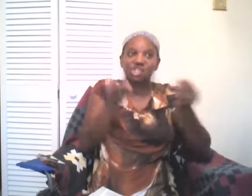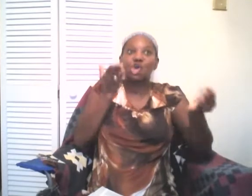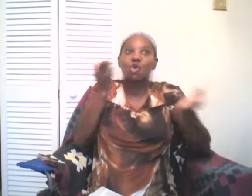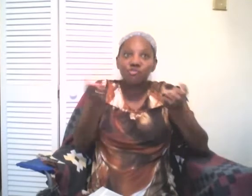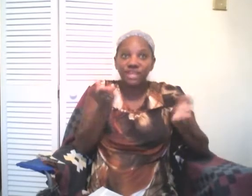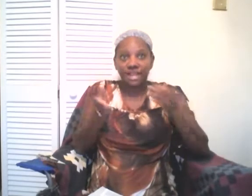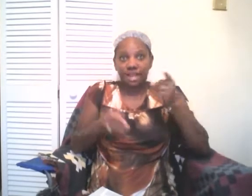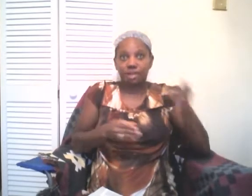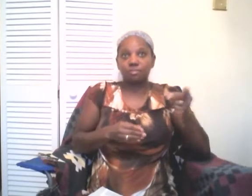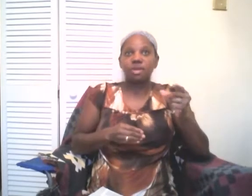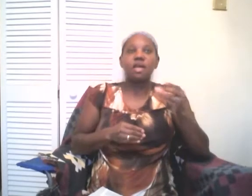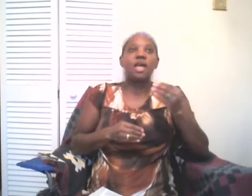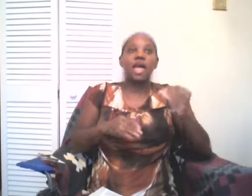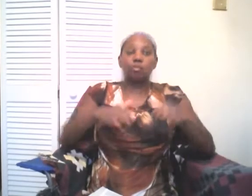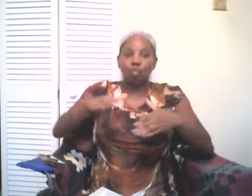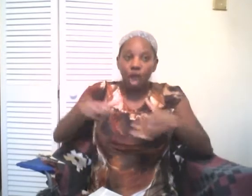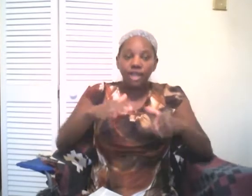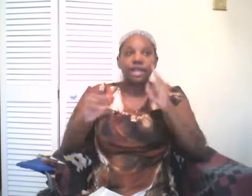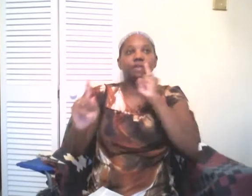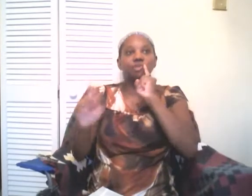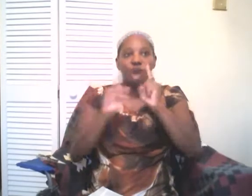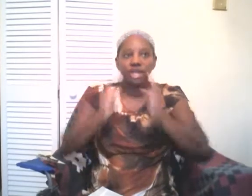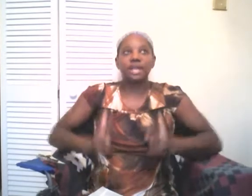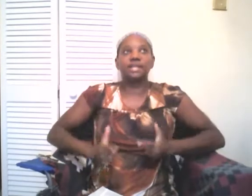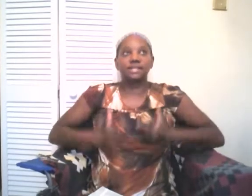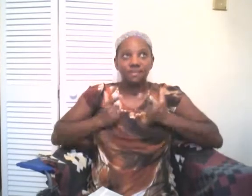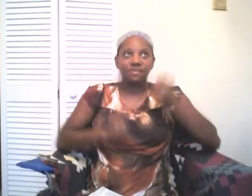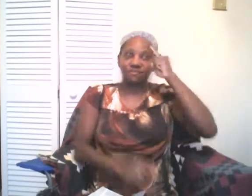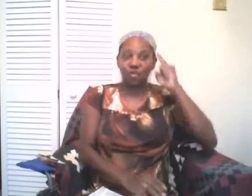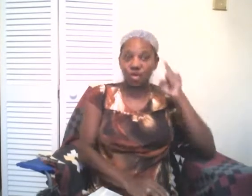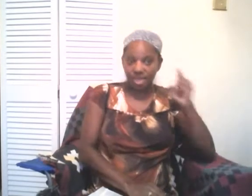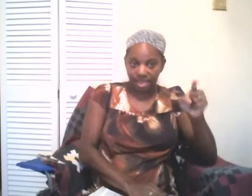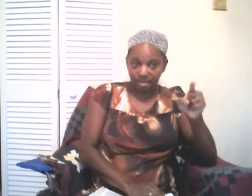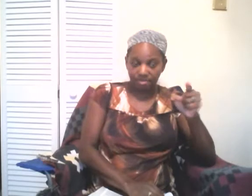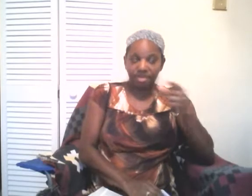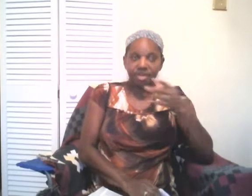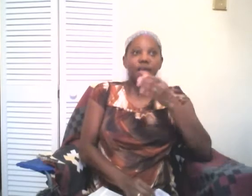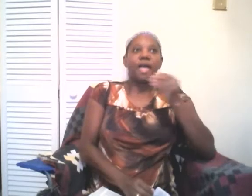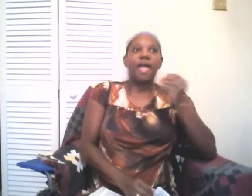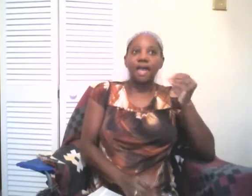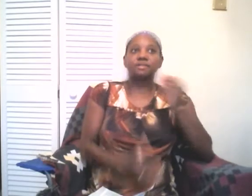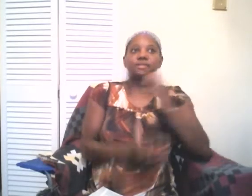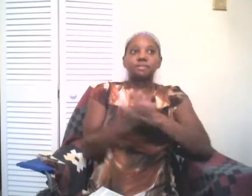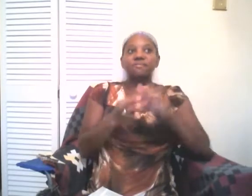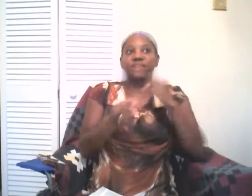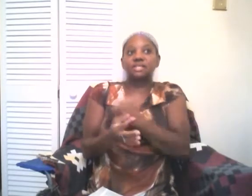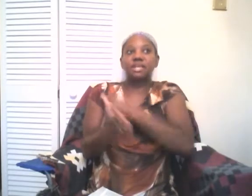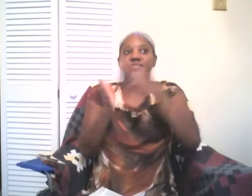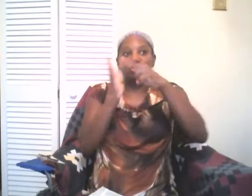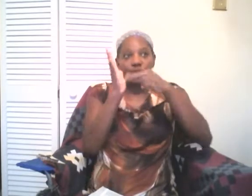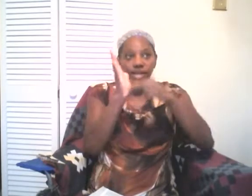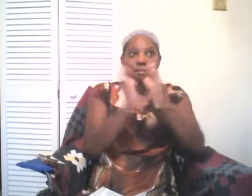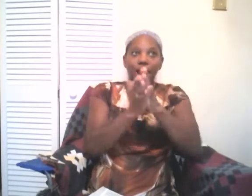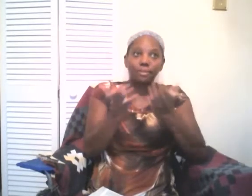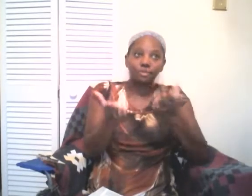serving Him and walking and talking and living for Him. And some of us either read our Bibles